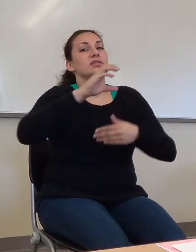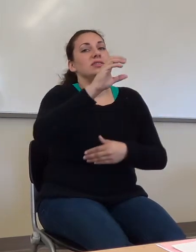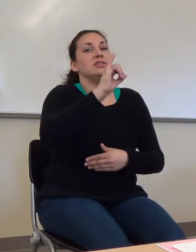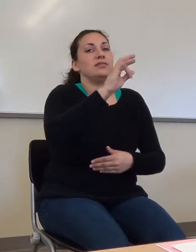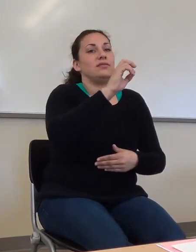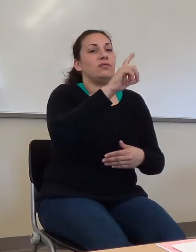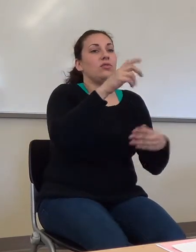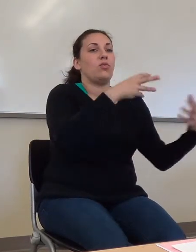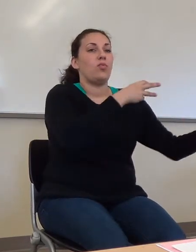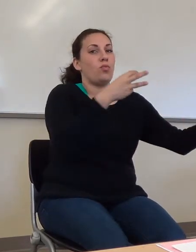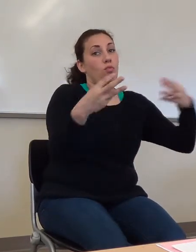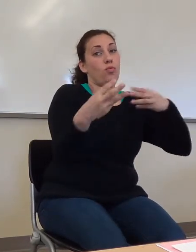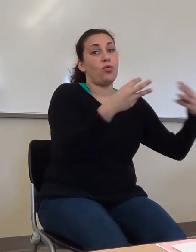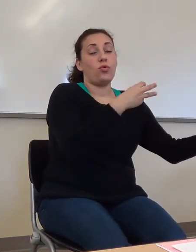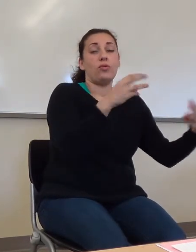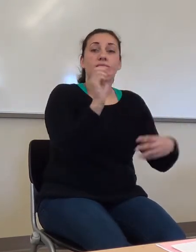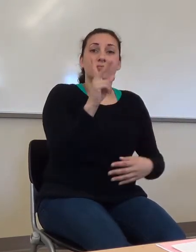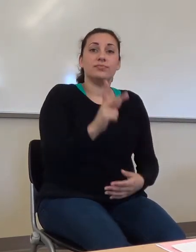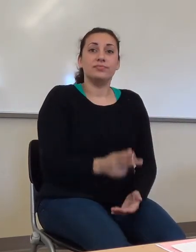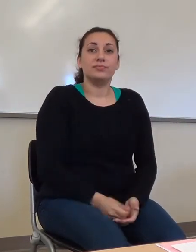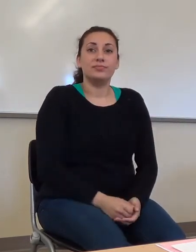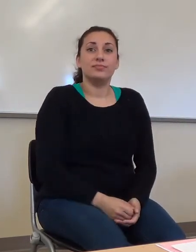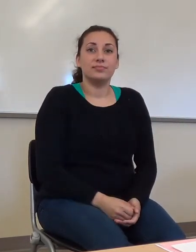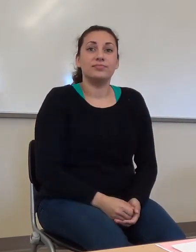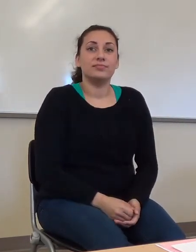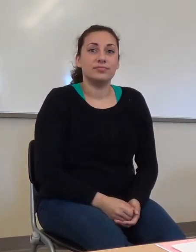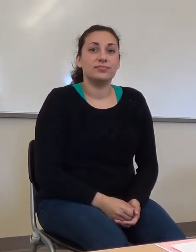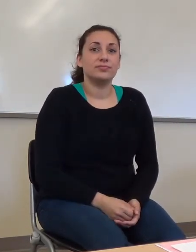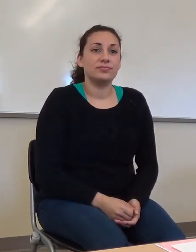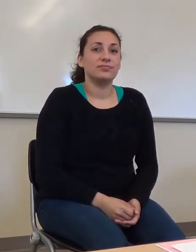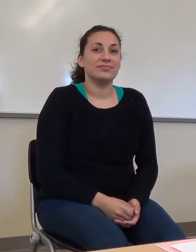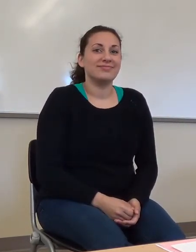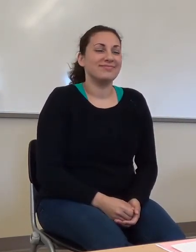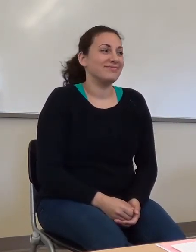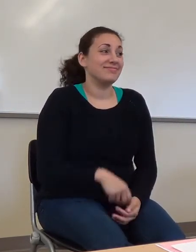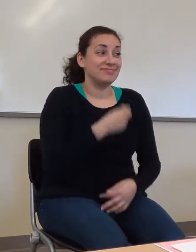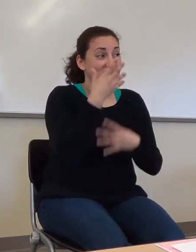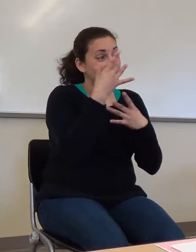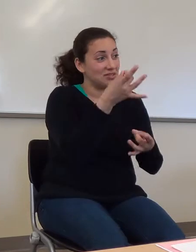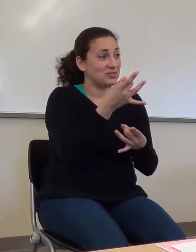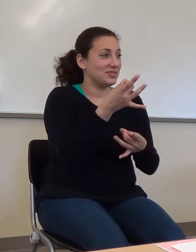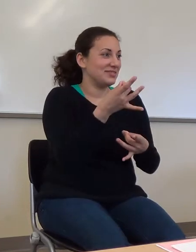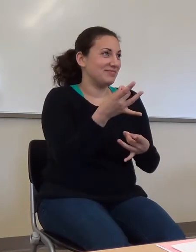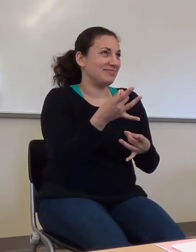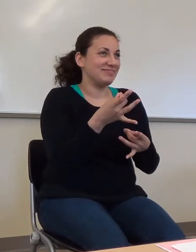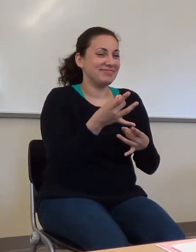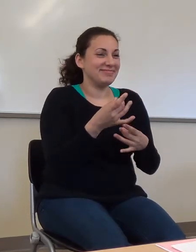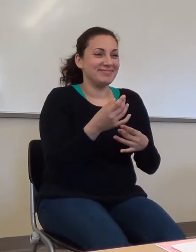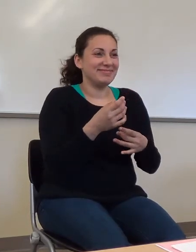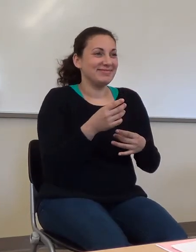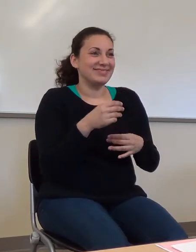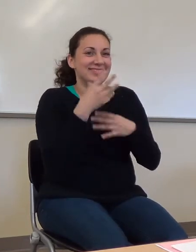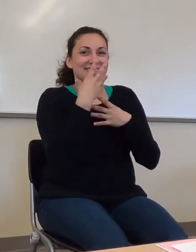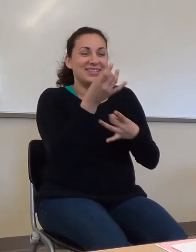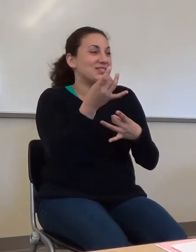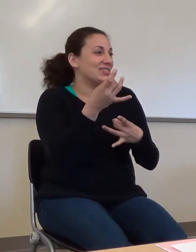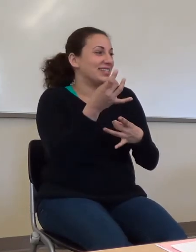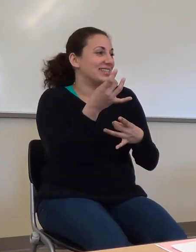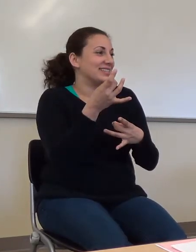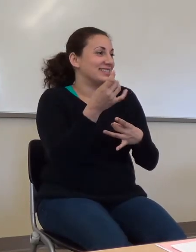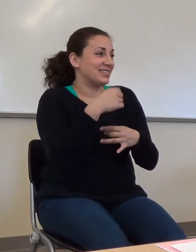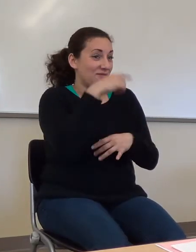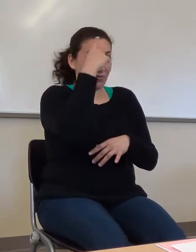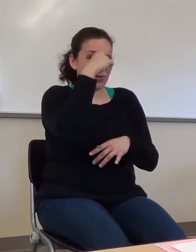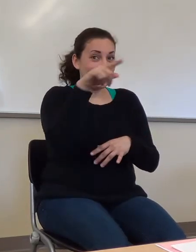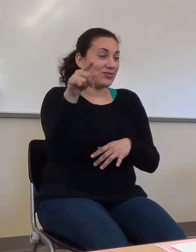place. Okay? So, yeah, it's interesting, people, these days, to you guys, that